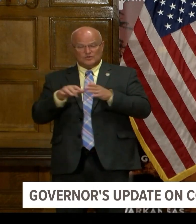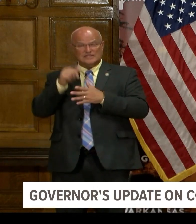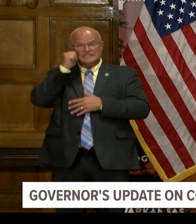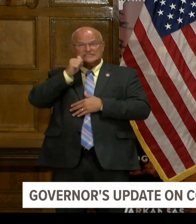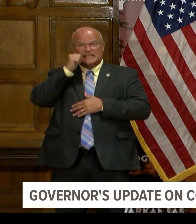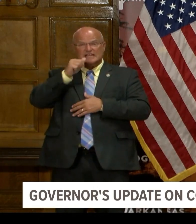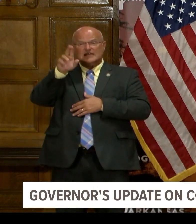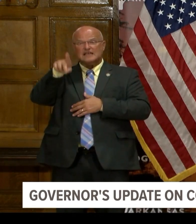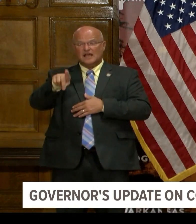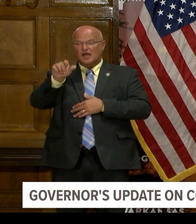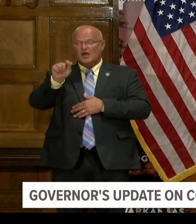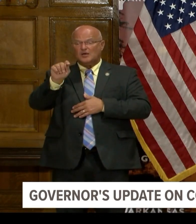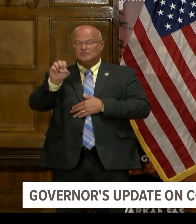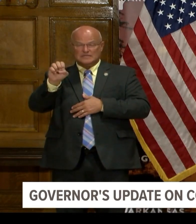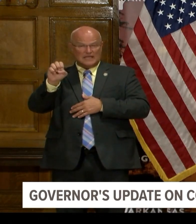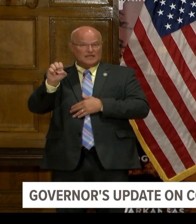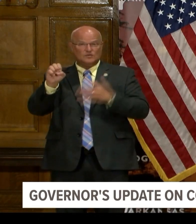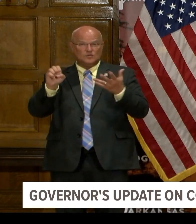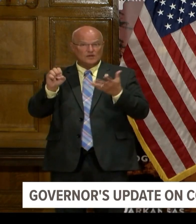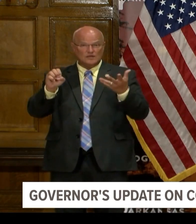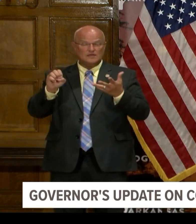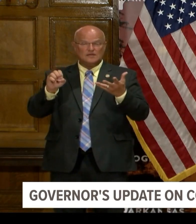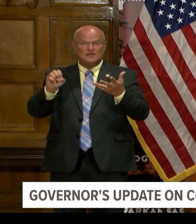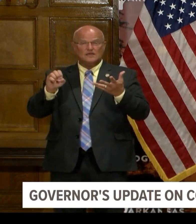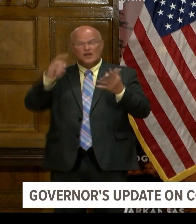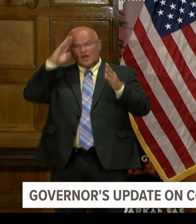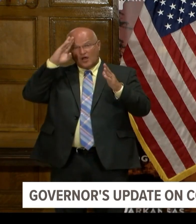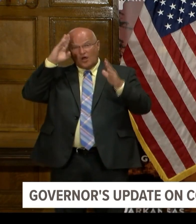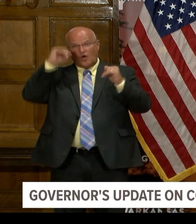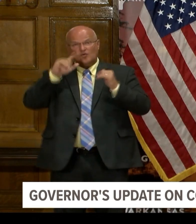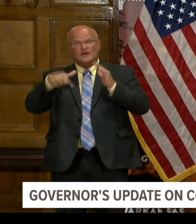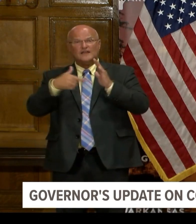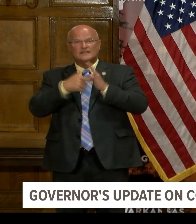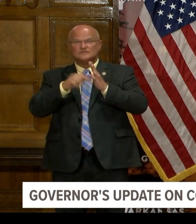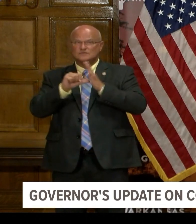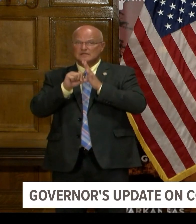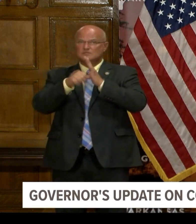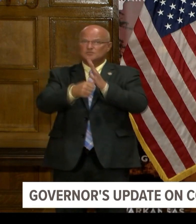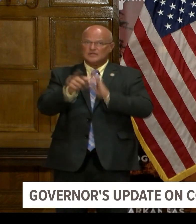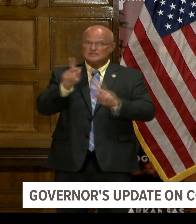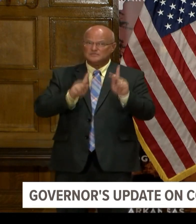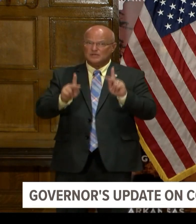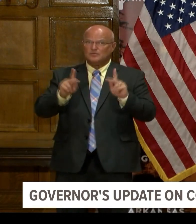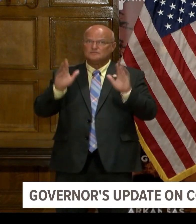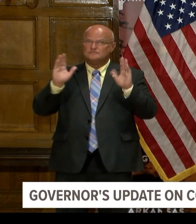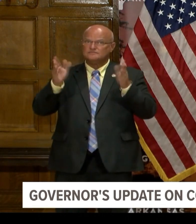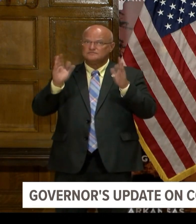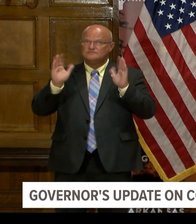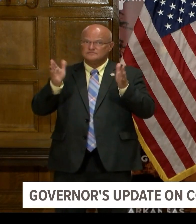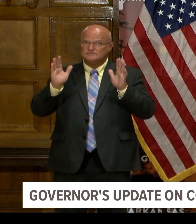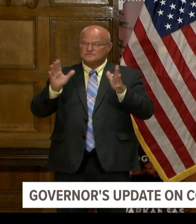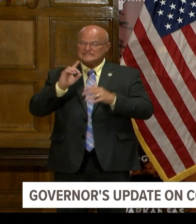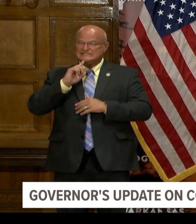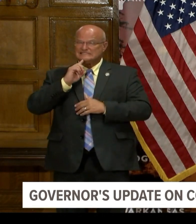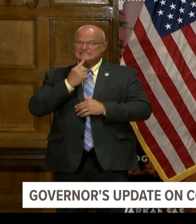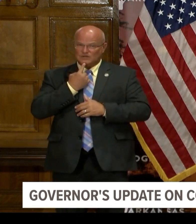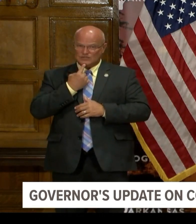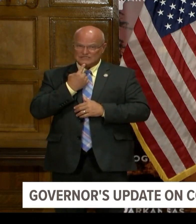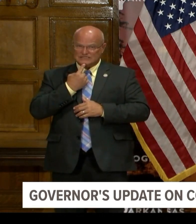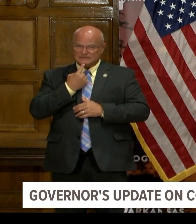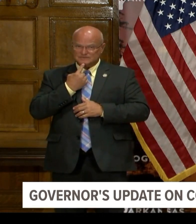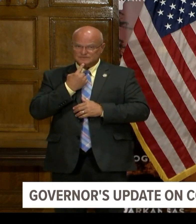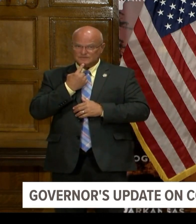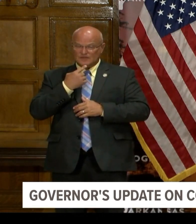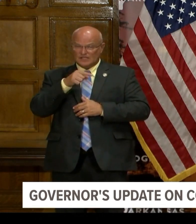update, is that hopefully this will impress upon everyone that we continue to take it seriously as